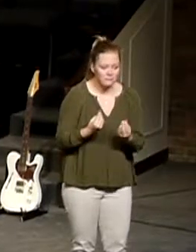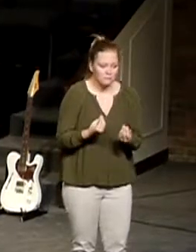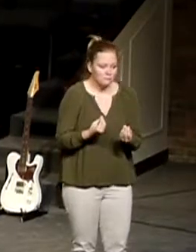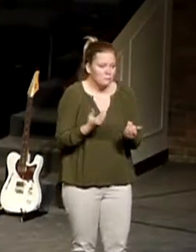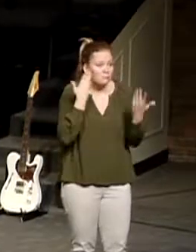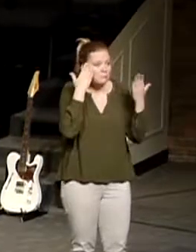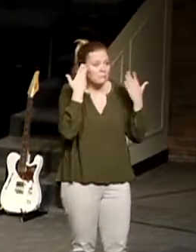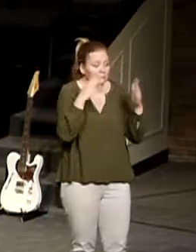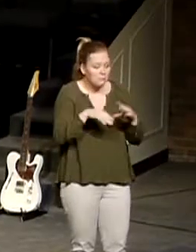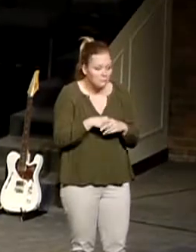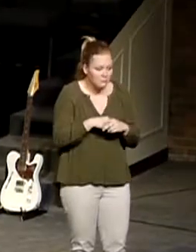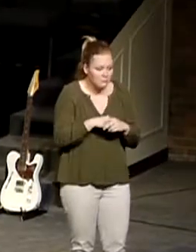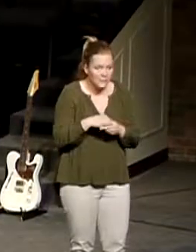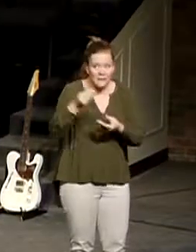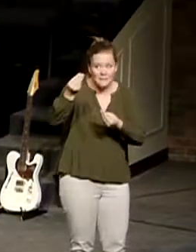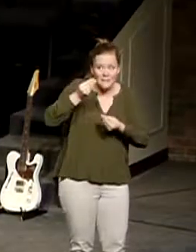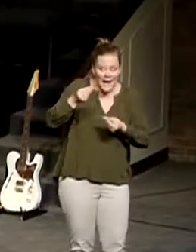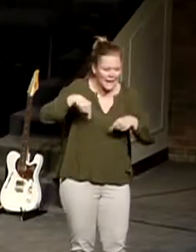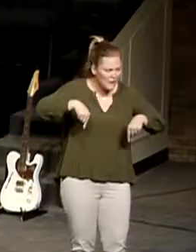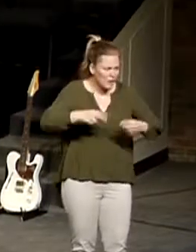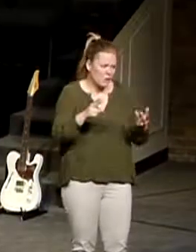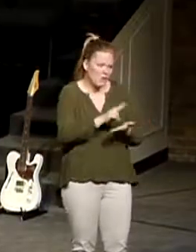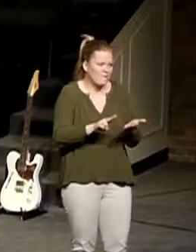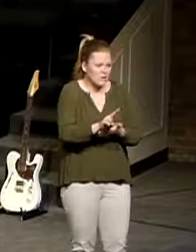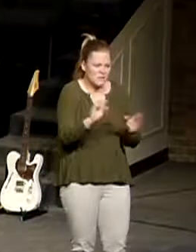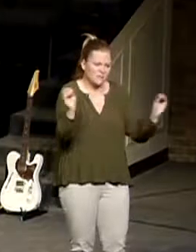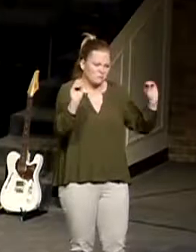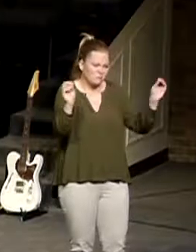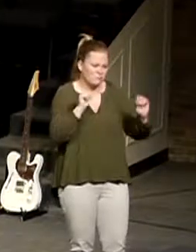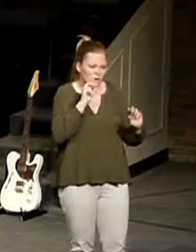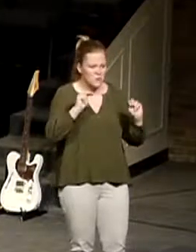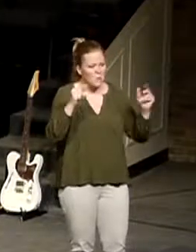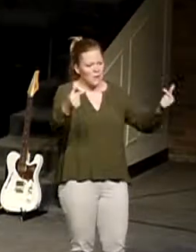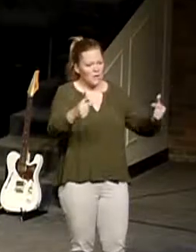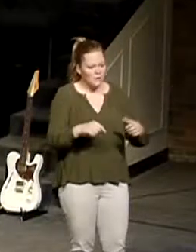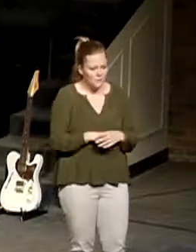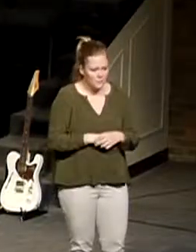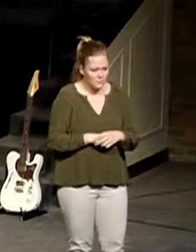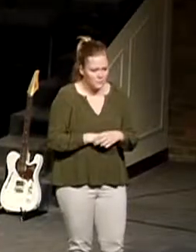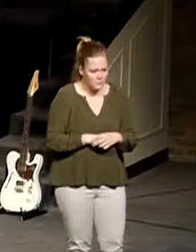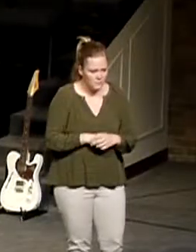being fed in this university, in this church. Get a fork.